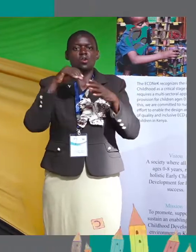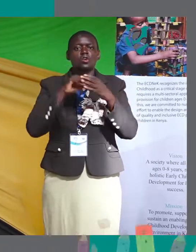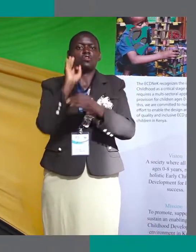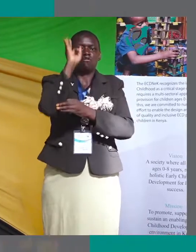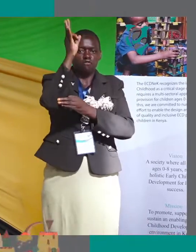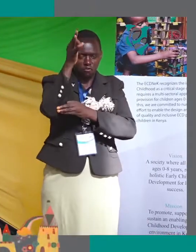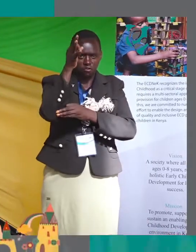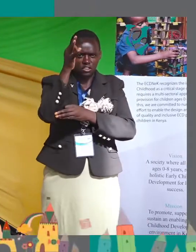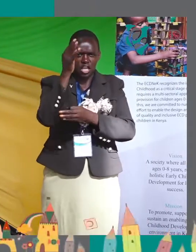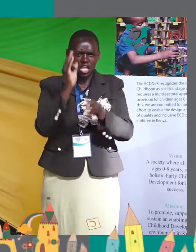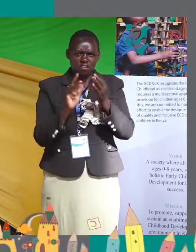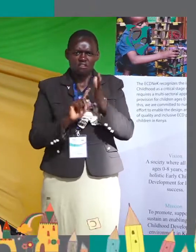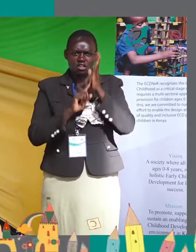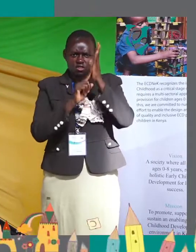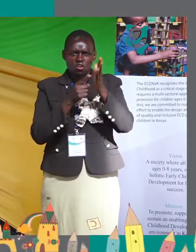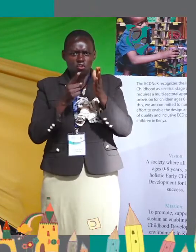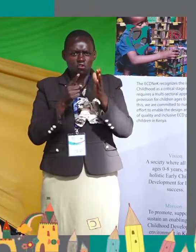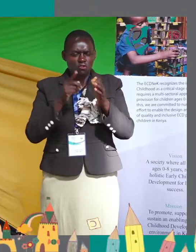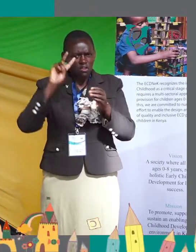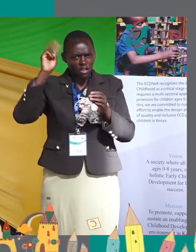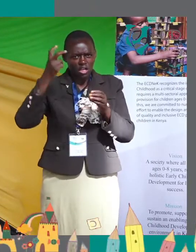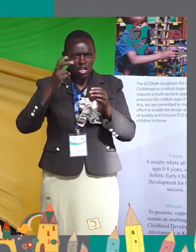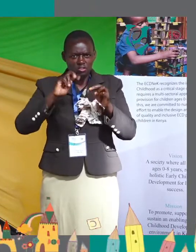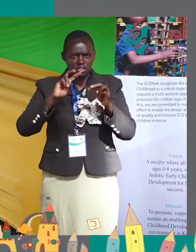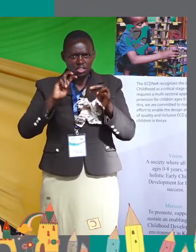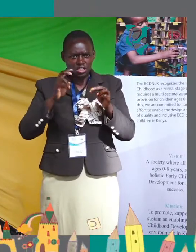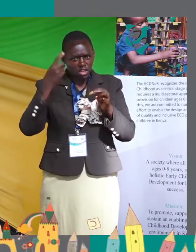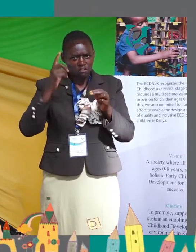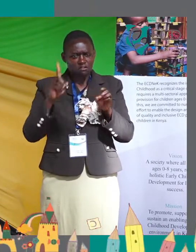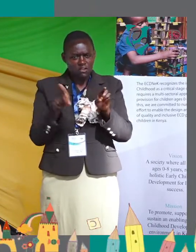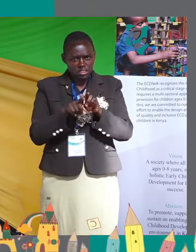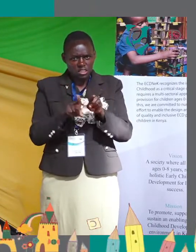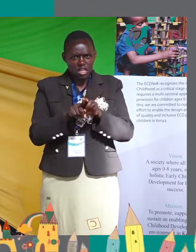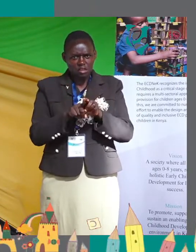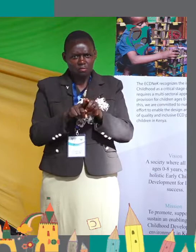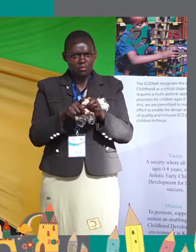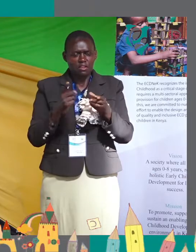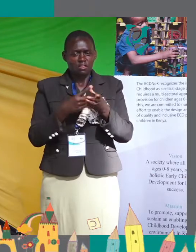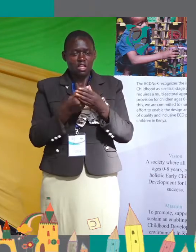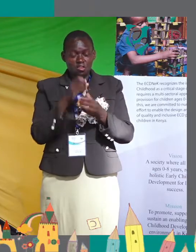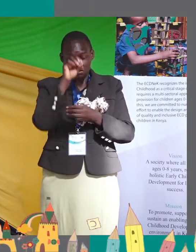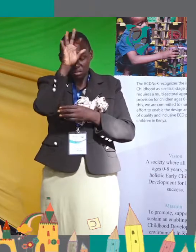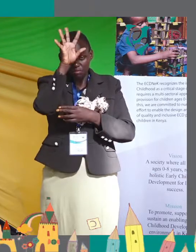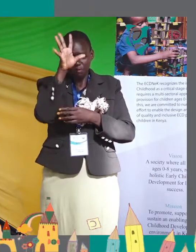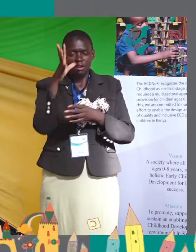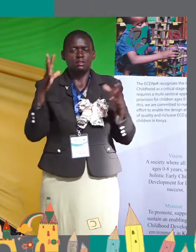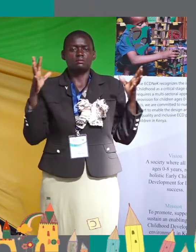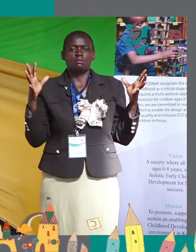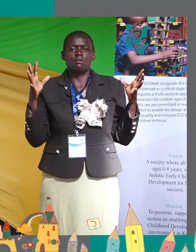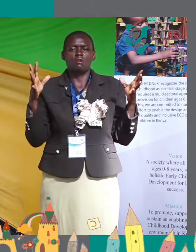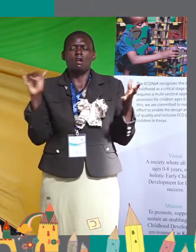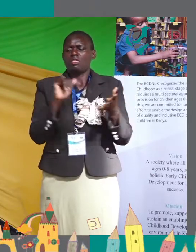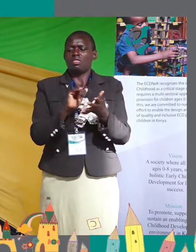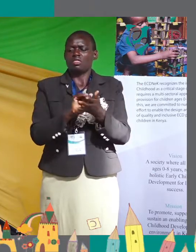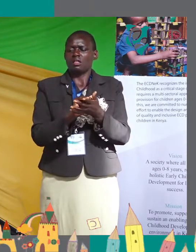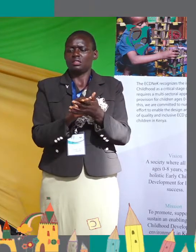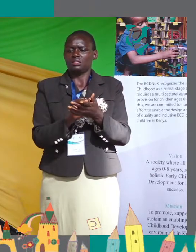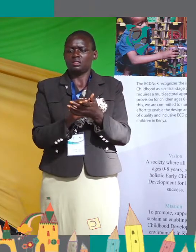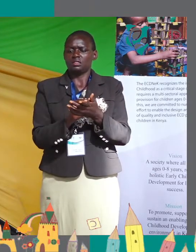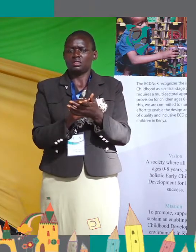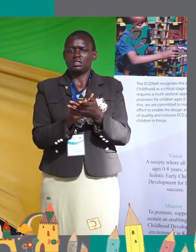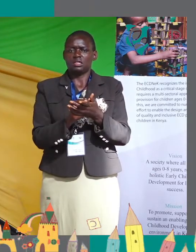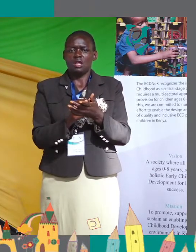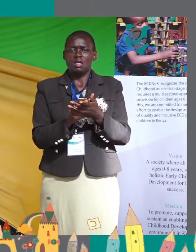for you the data for this country on teenage pregnancy, then you'll be surprised that